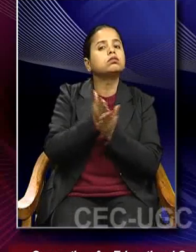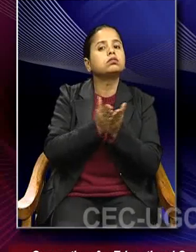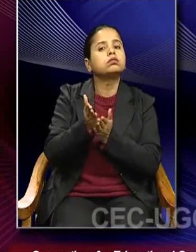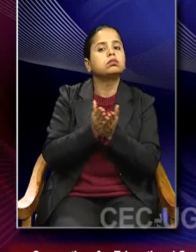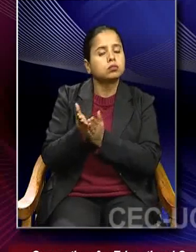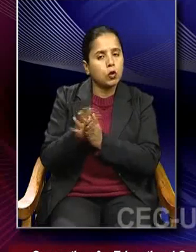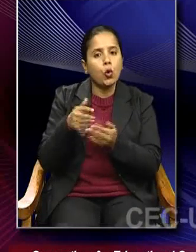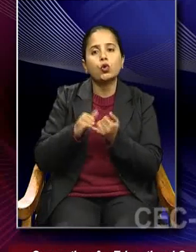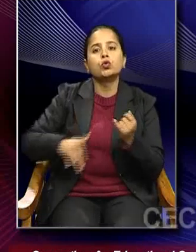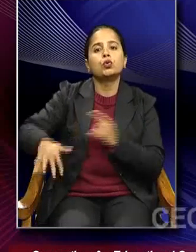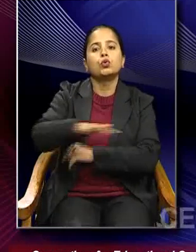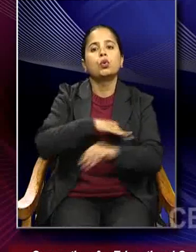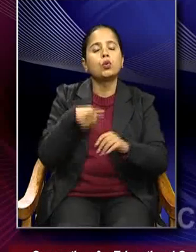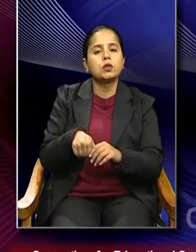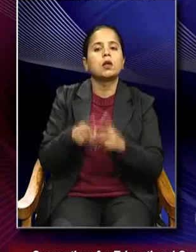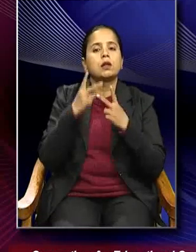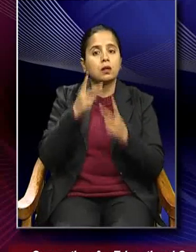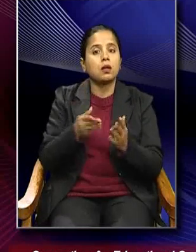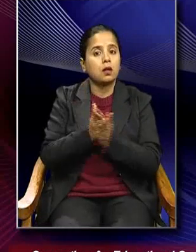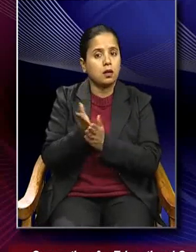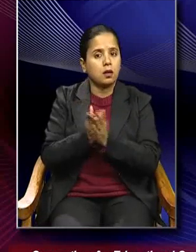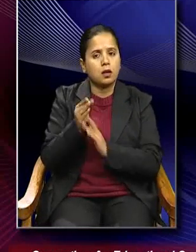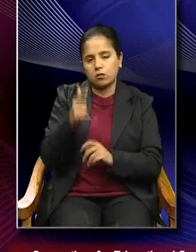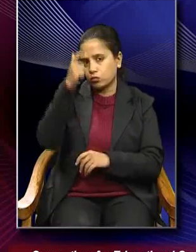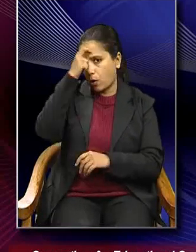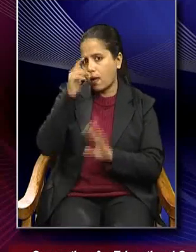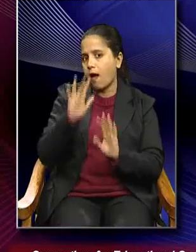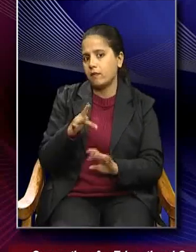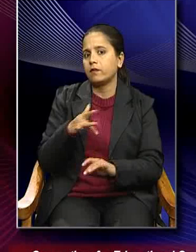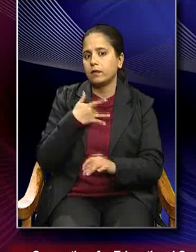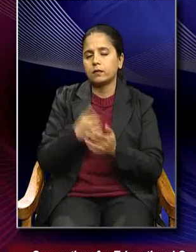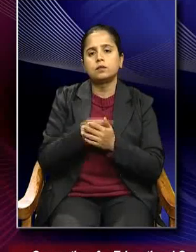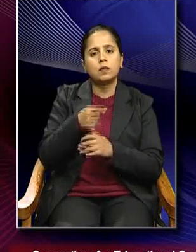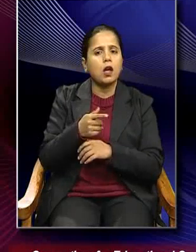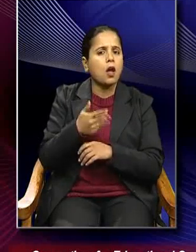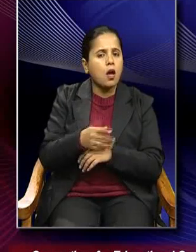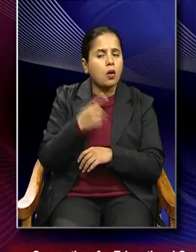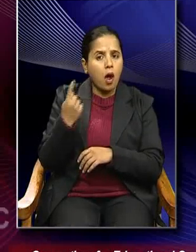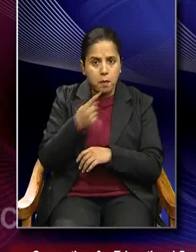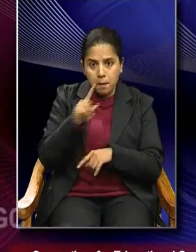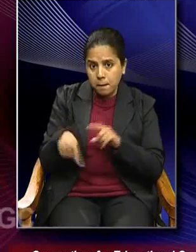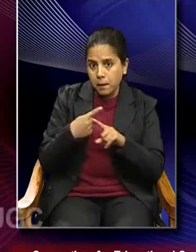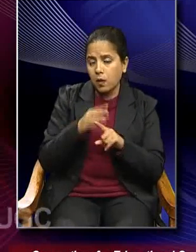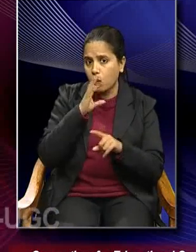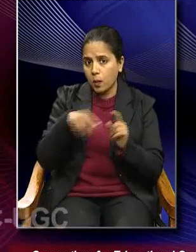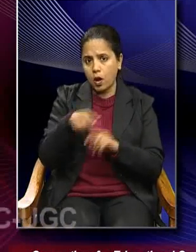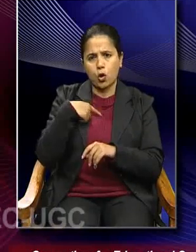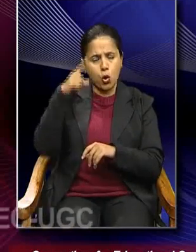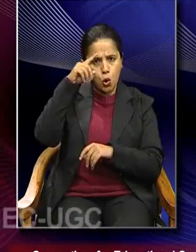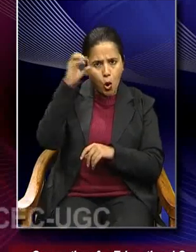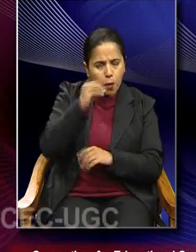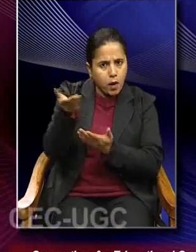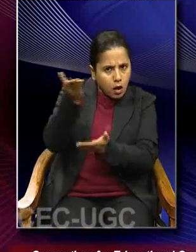or social science methodology is problematic. It is not about taking